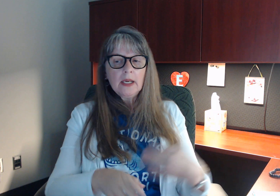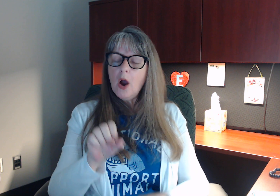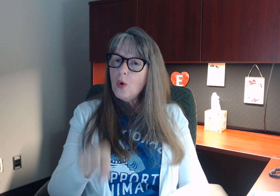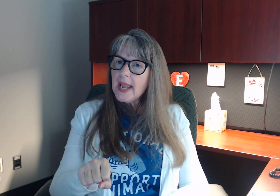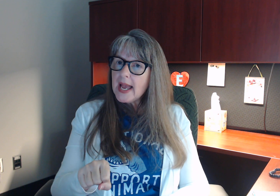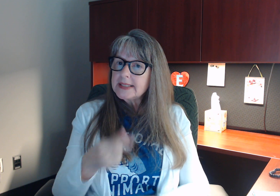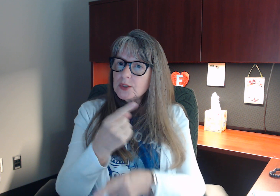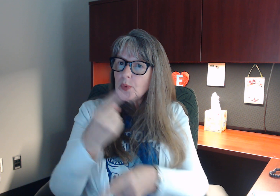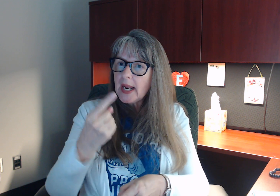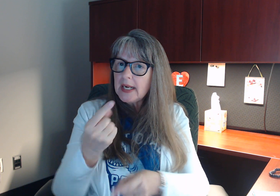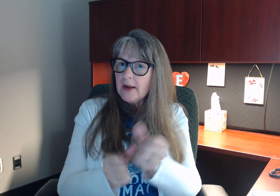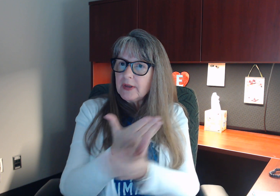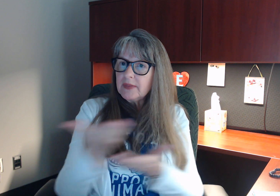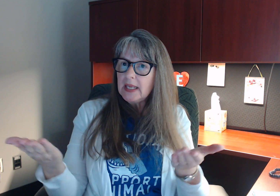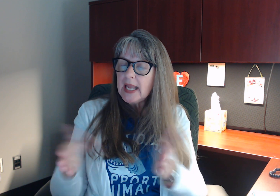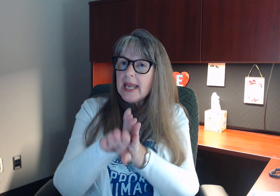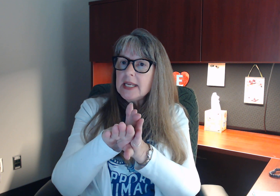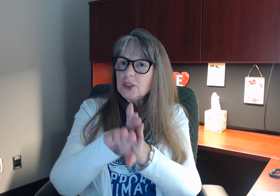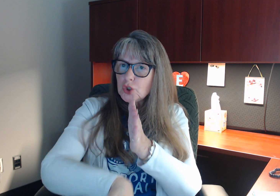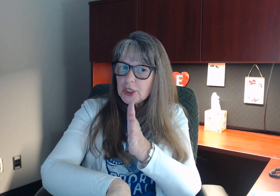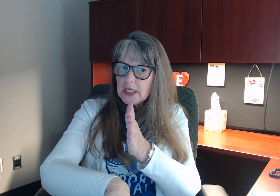Oh, yes, that's right. Everything is cheap,